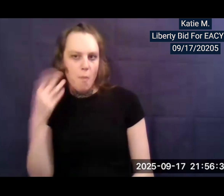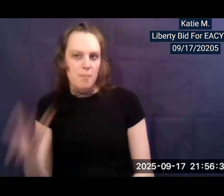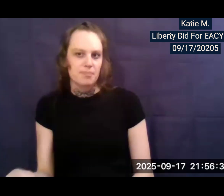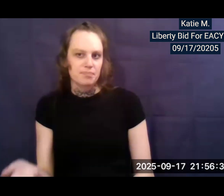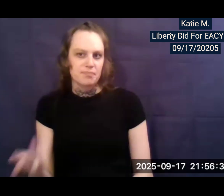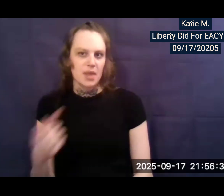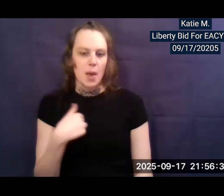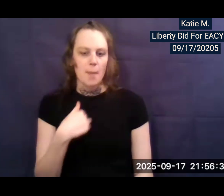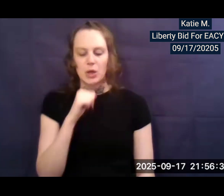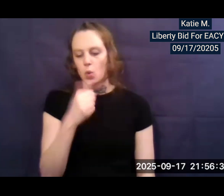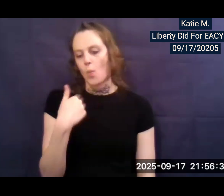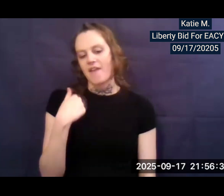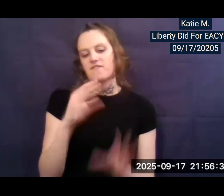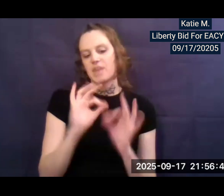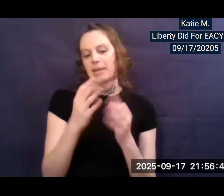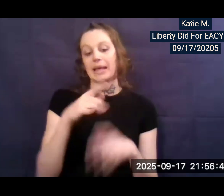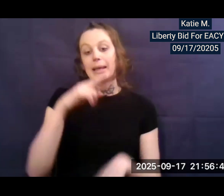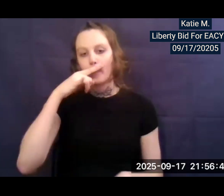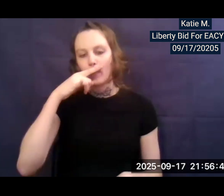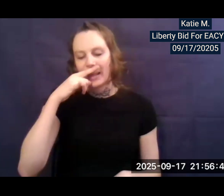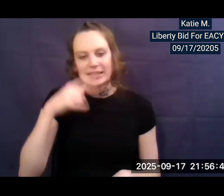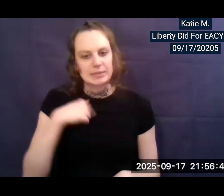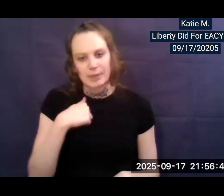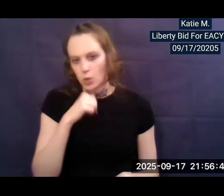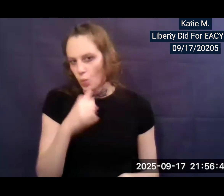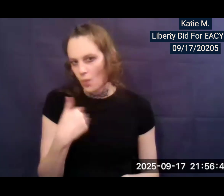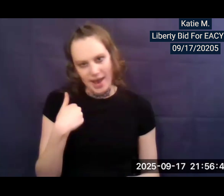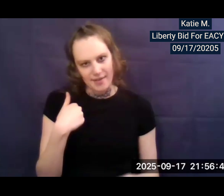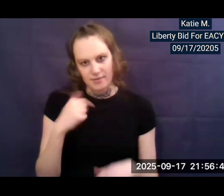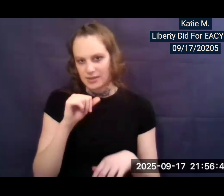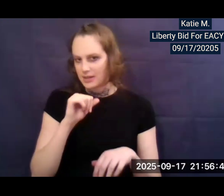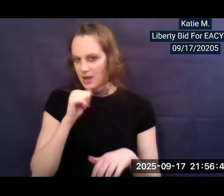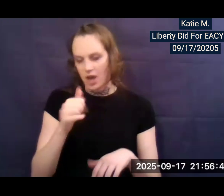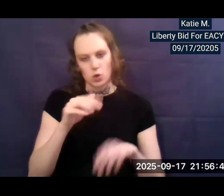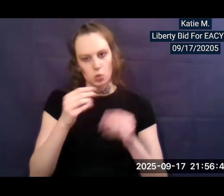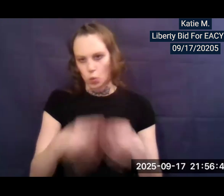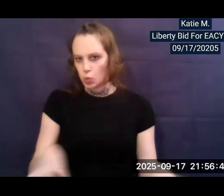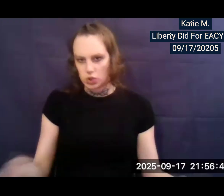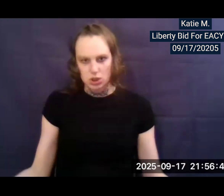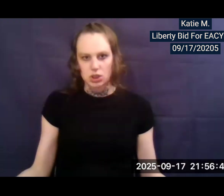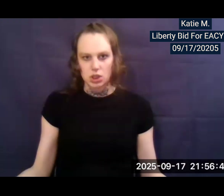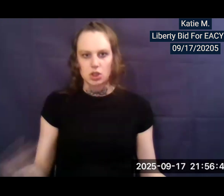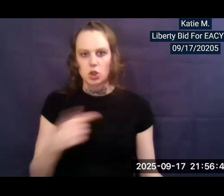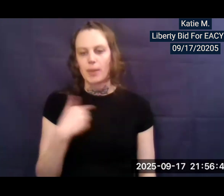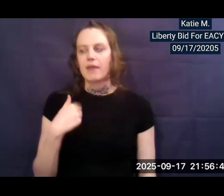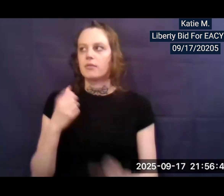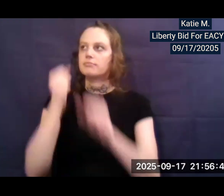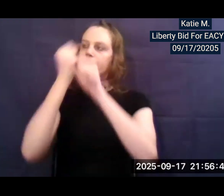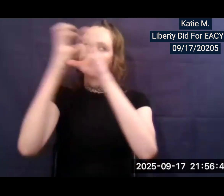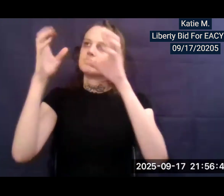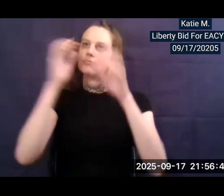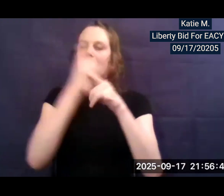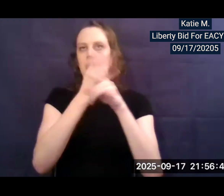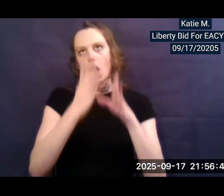to lose basically. Um or anything like that. So I thought I had all these ideas of what an alcoholic was, and I wasn't